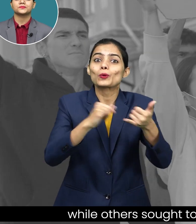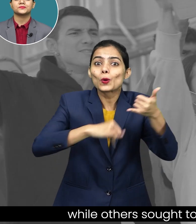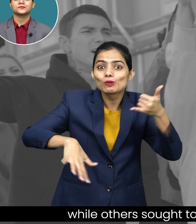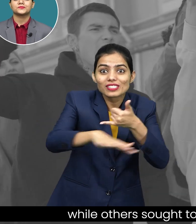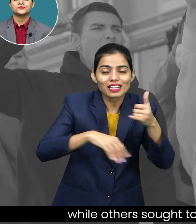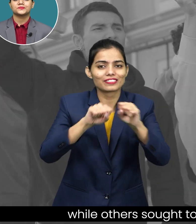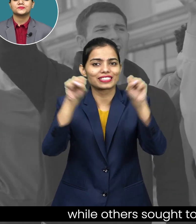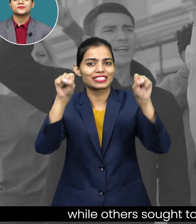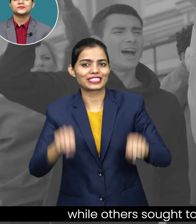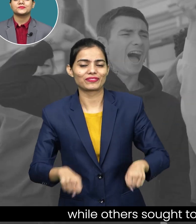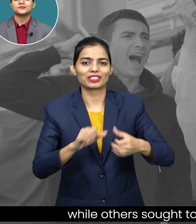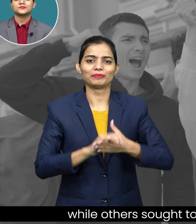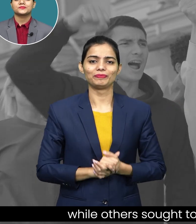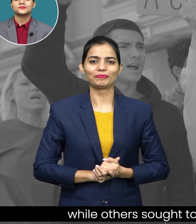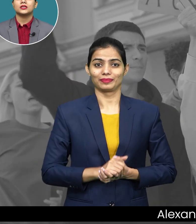system.